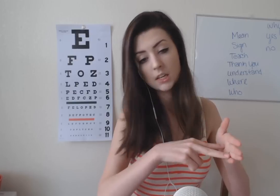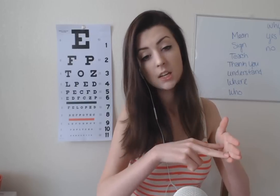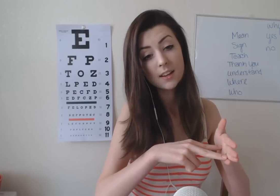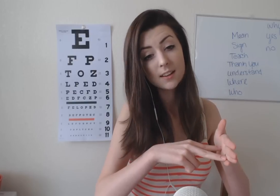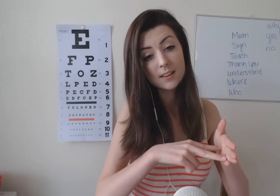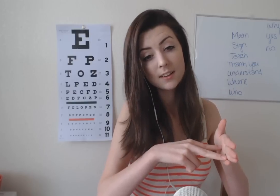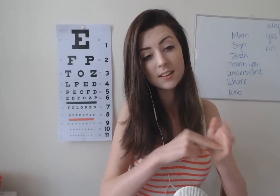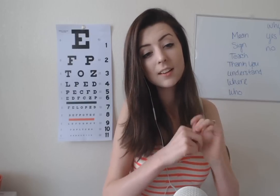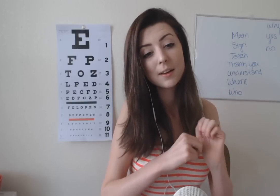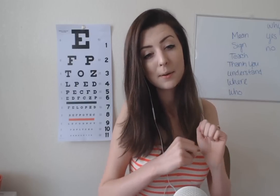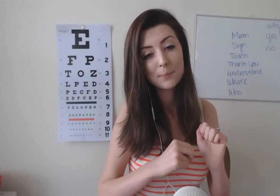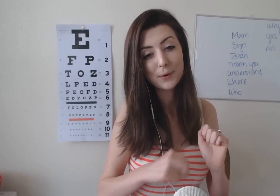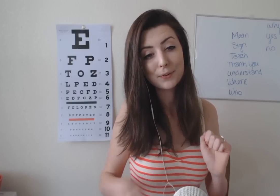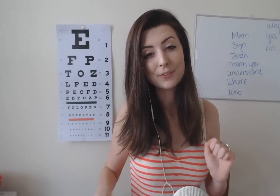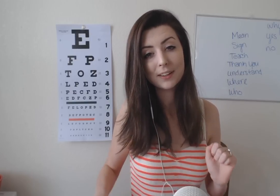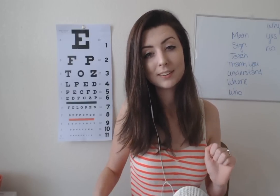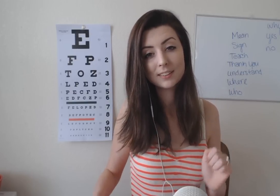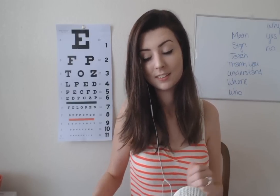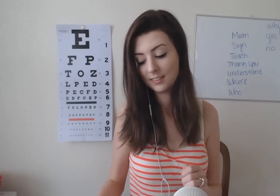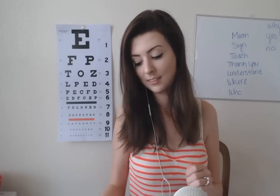Meaning. Perfect.